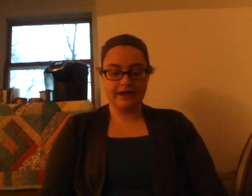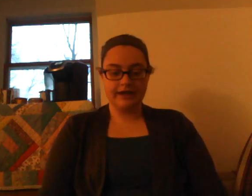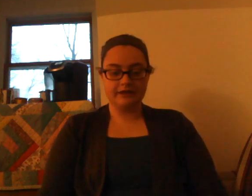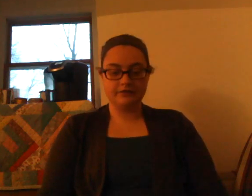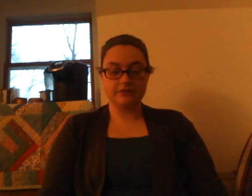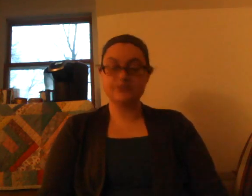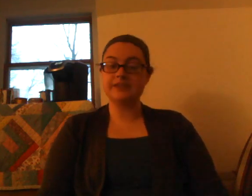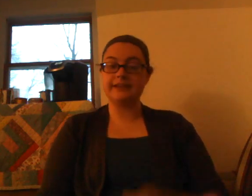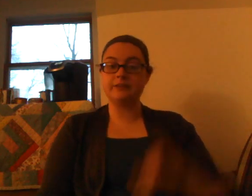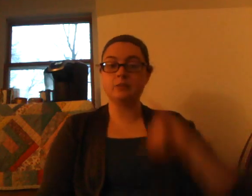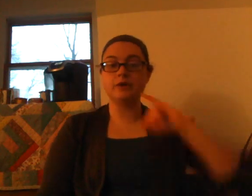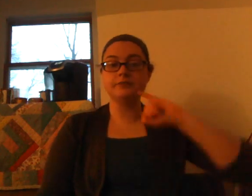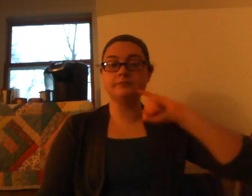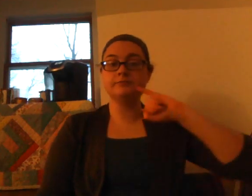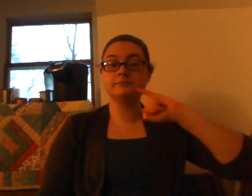And the second one,